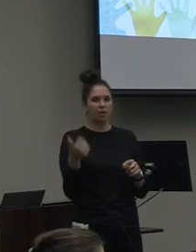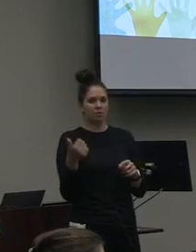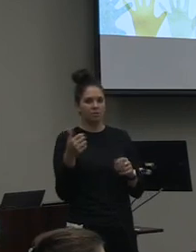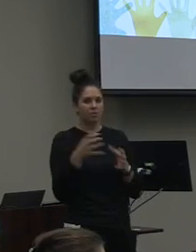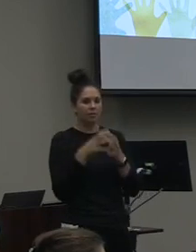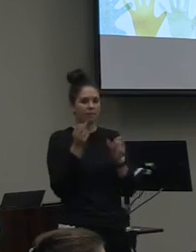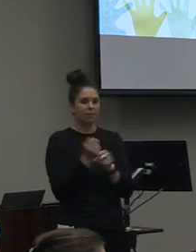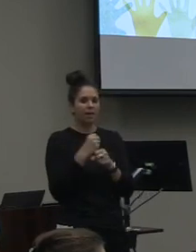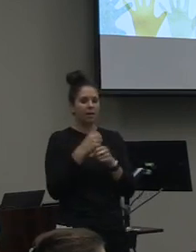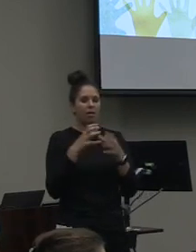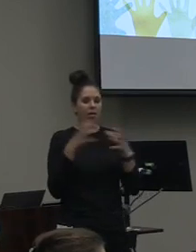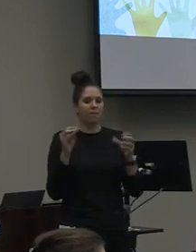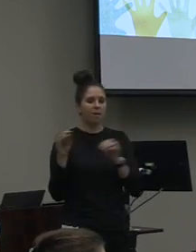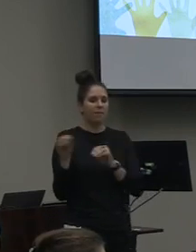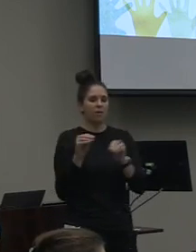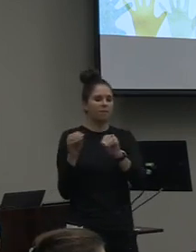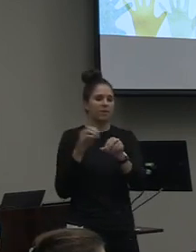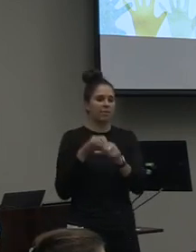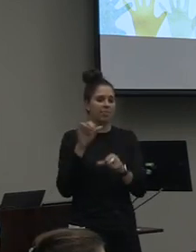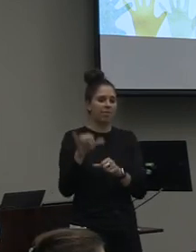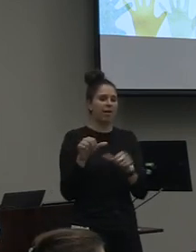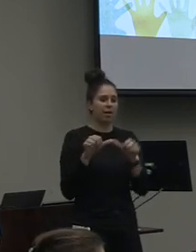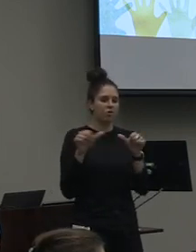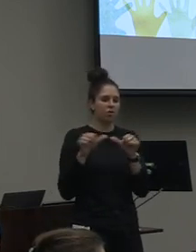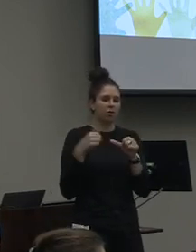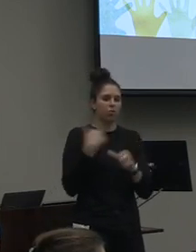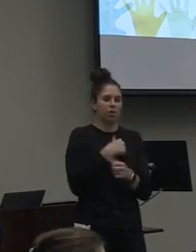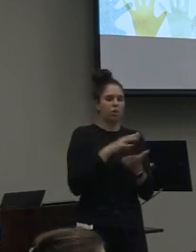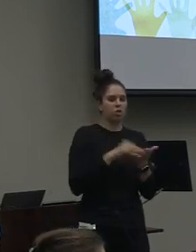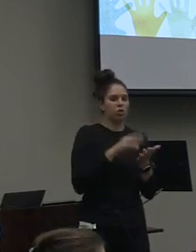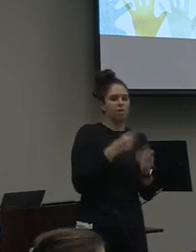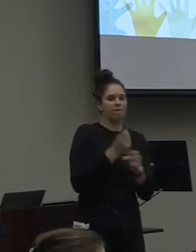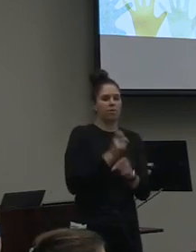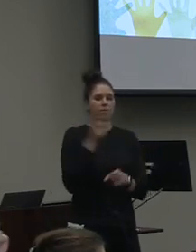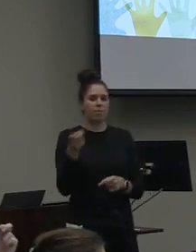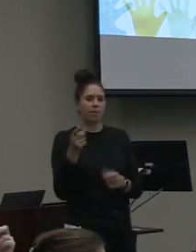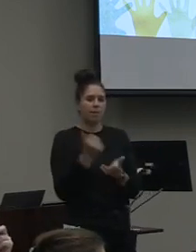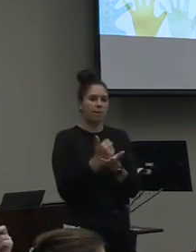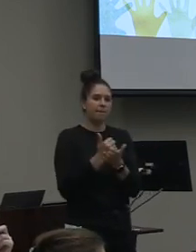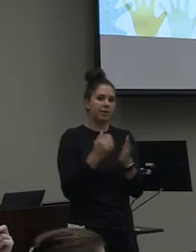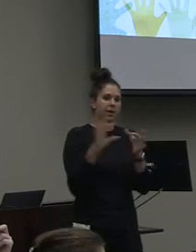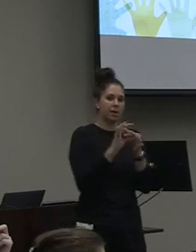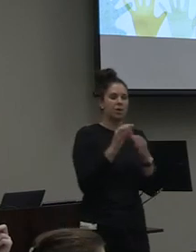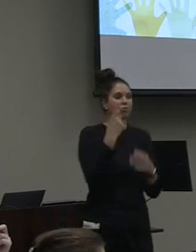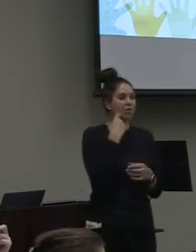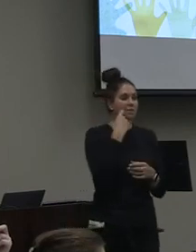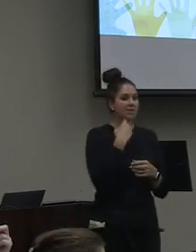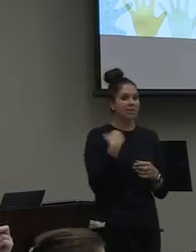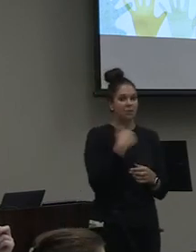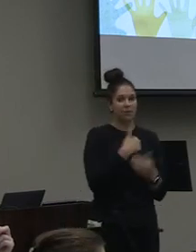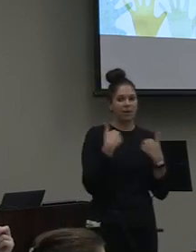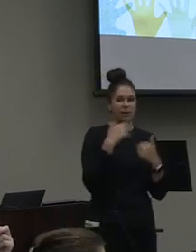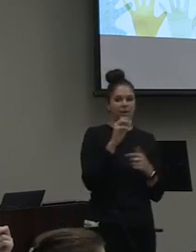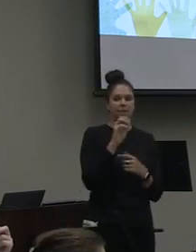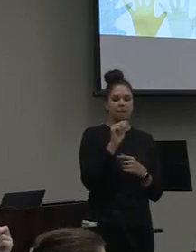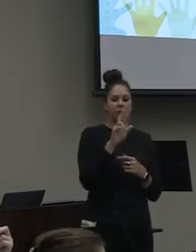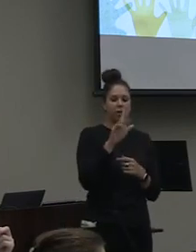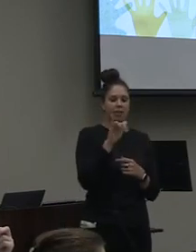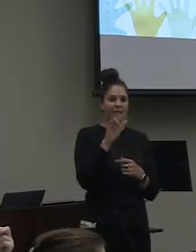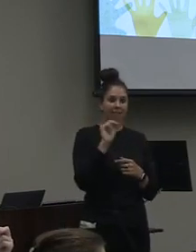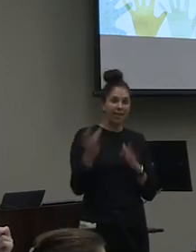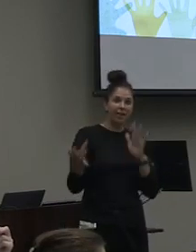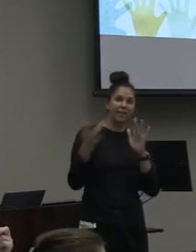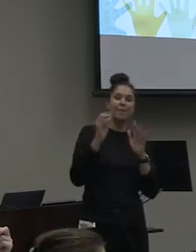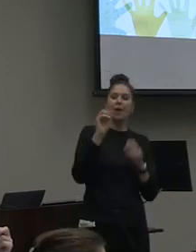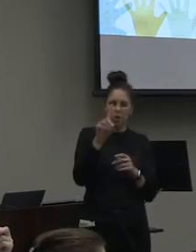lot of movement in that area, and we're able to learn from them, so they'll help to connect. And just recently, we've had Marilyn actually reach out to us for